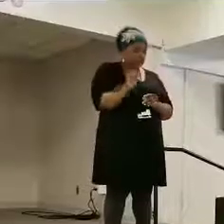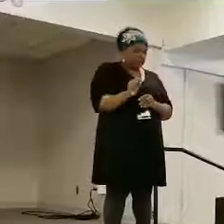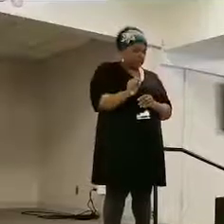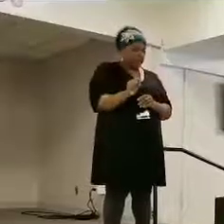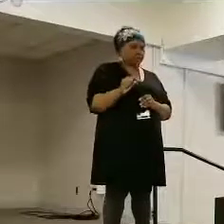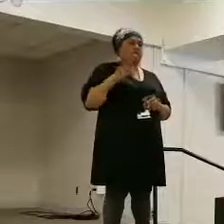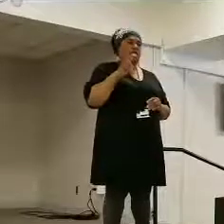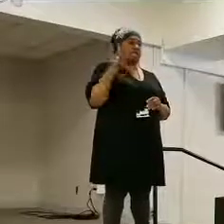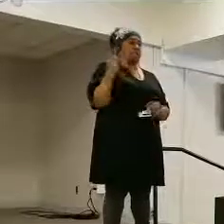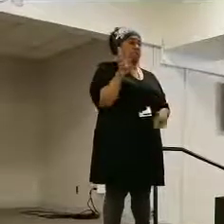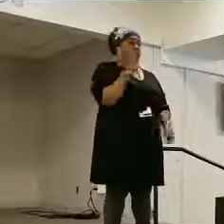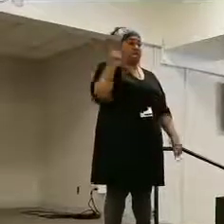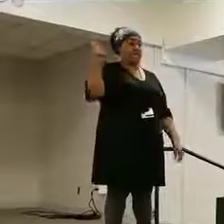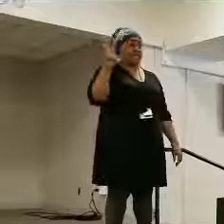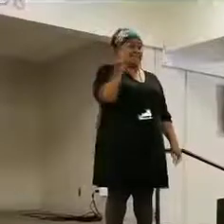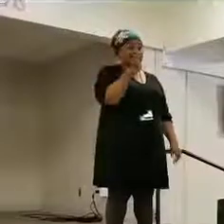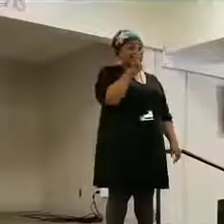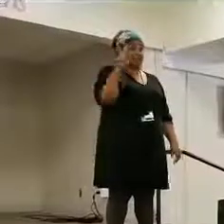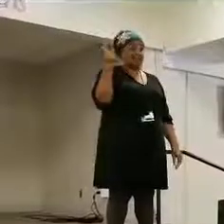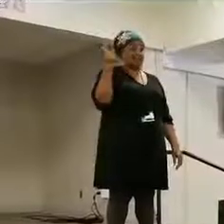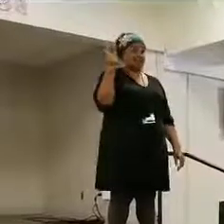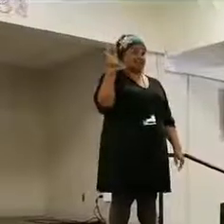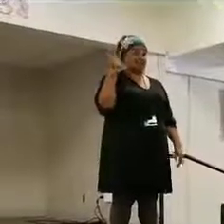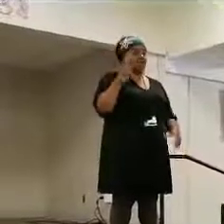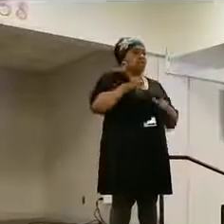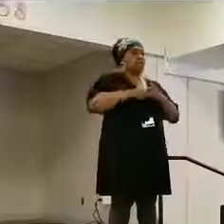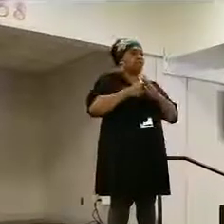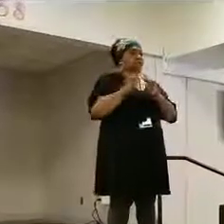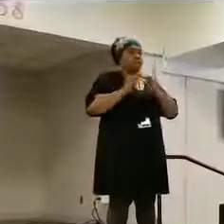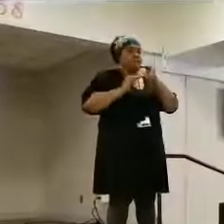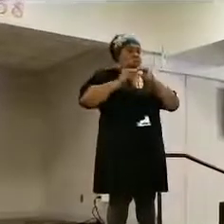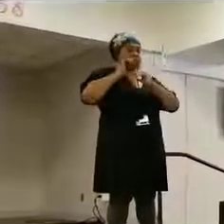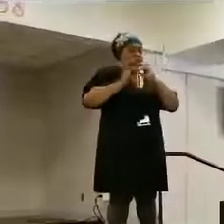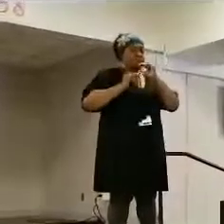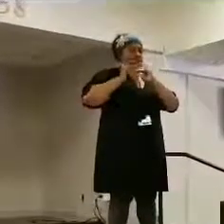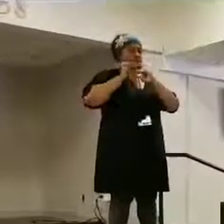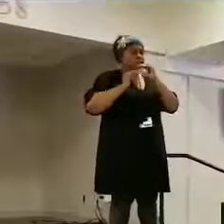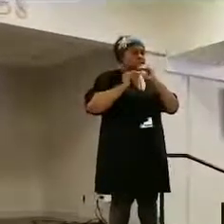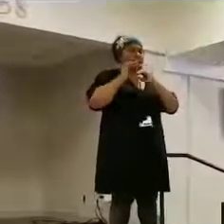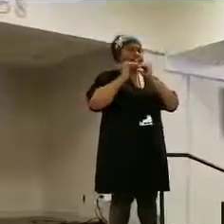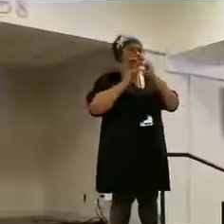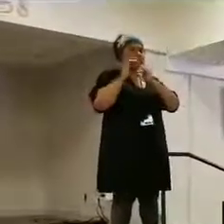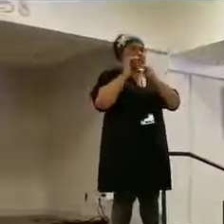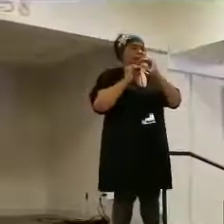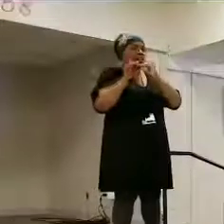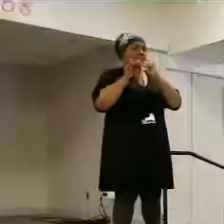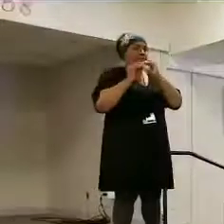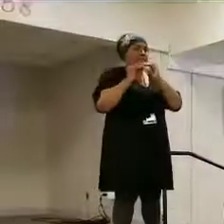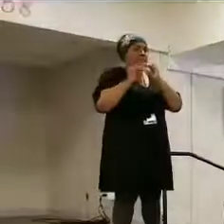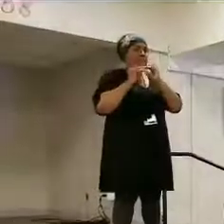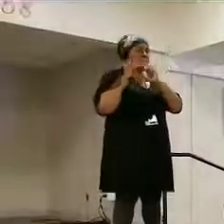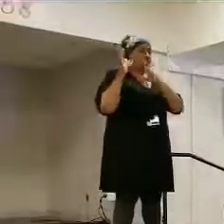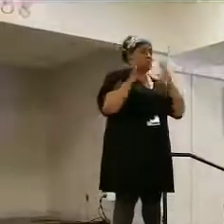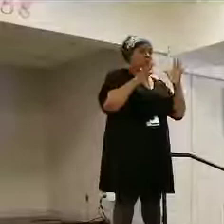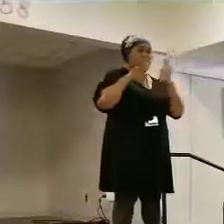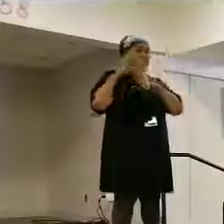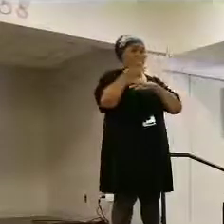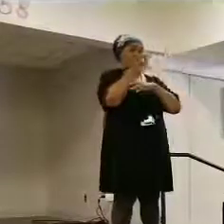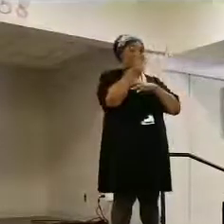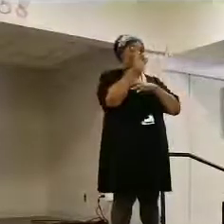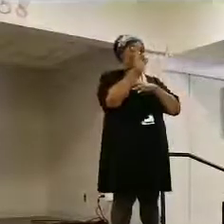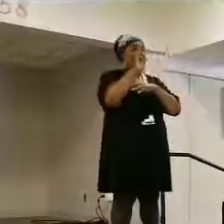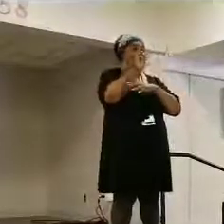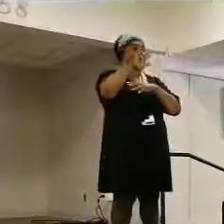westward, it will begin to intensify. After reaching wind speeds of 39 miles per hour,